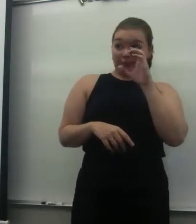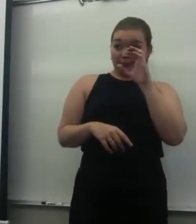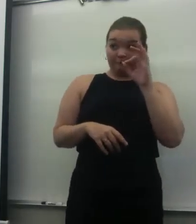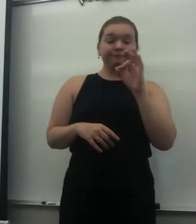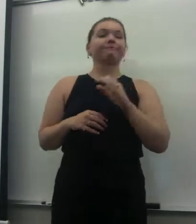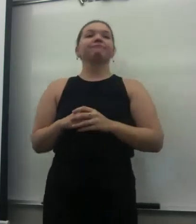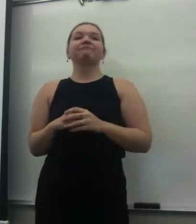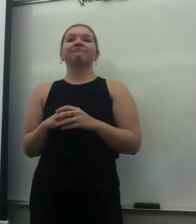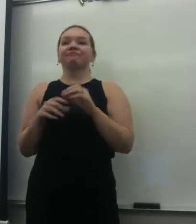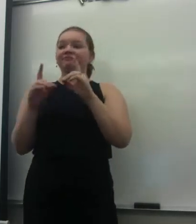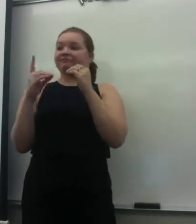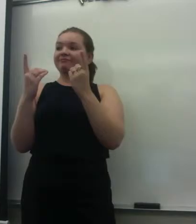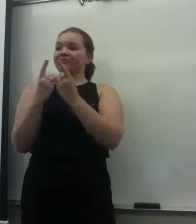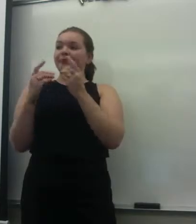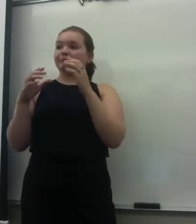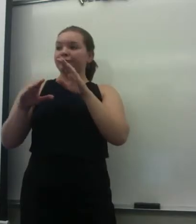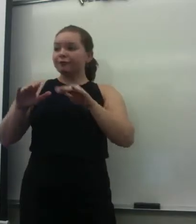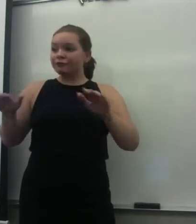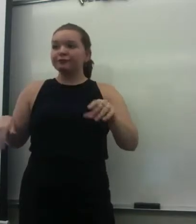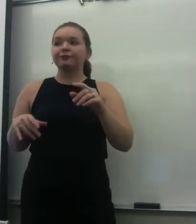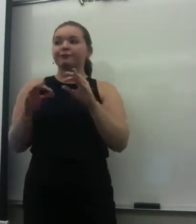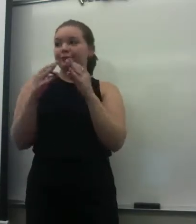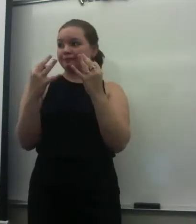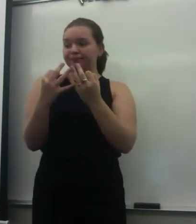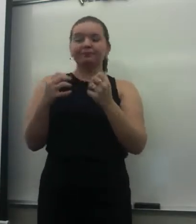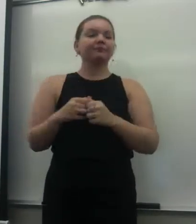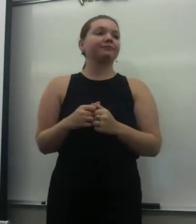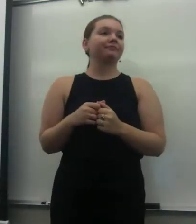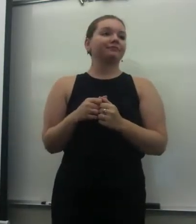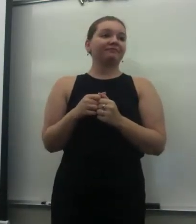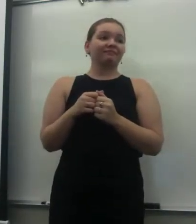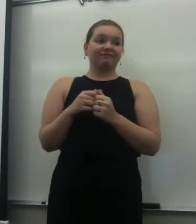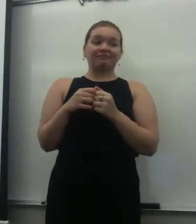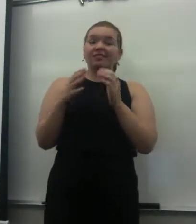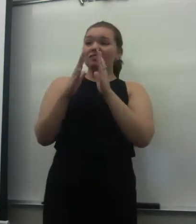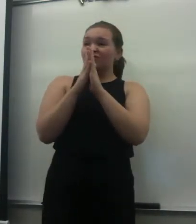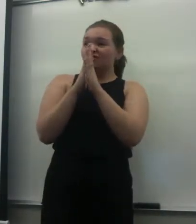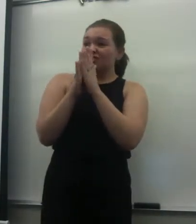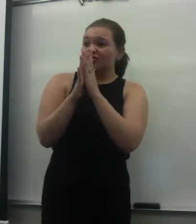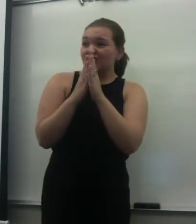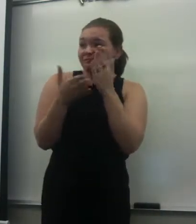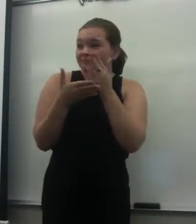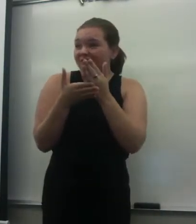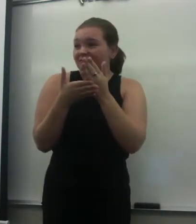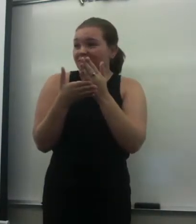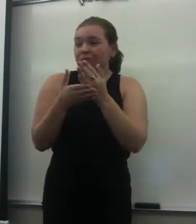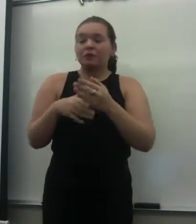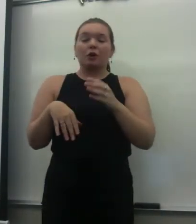DCF, as well as traffic stops and crime scenes.